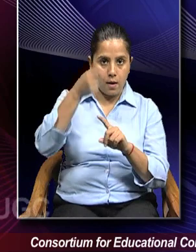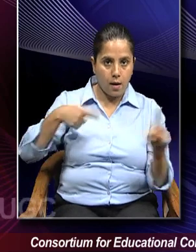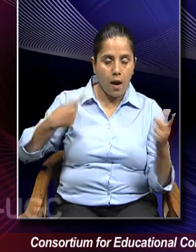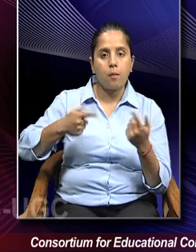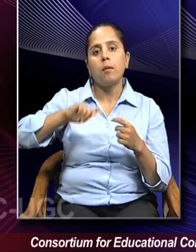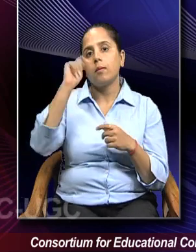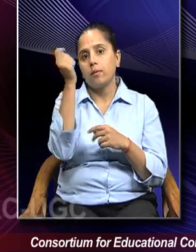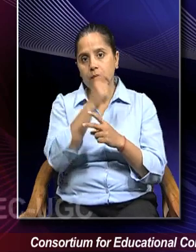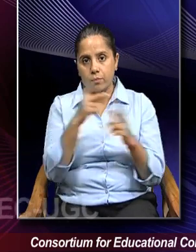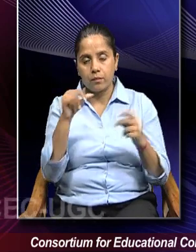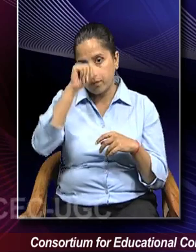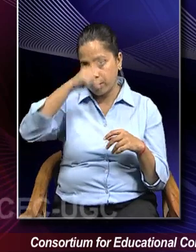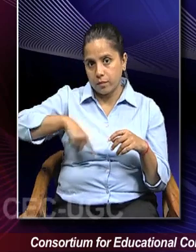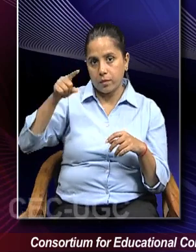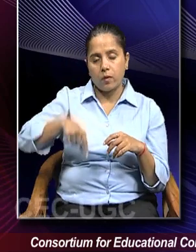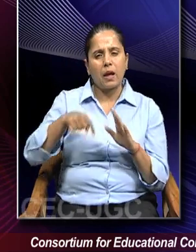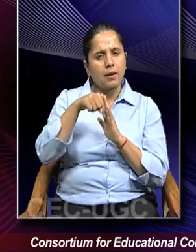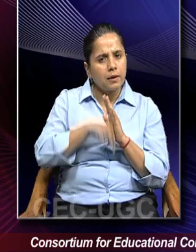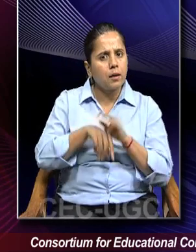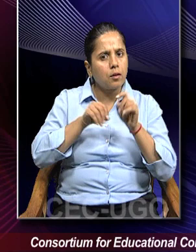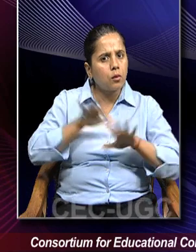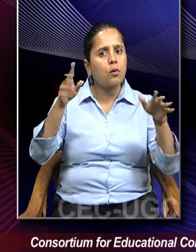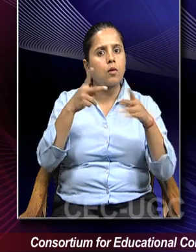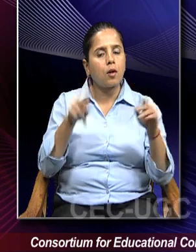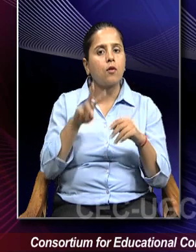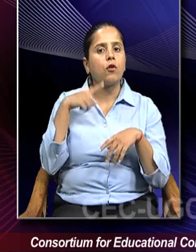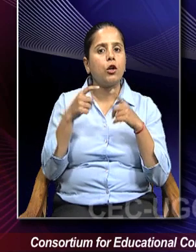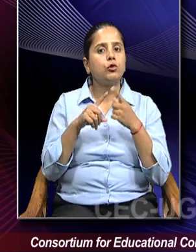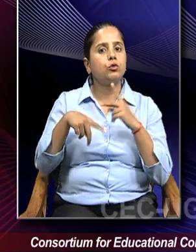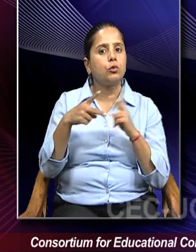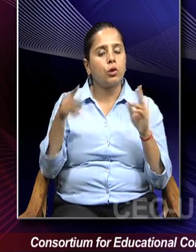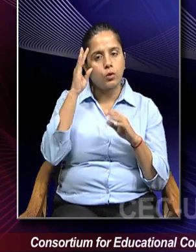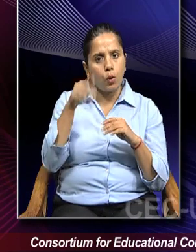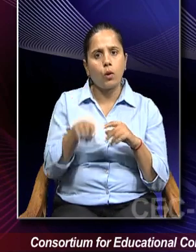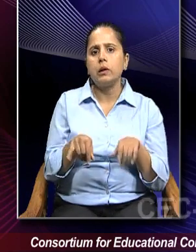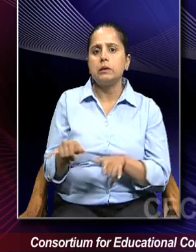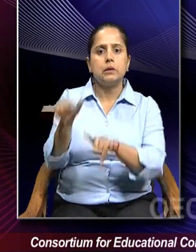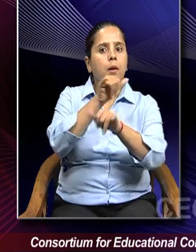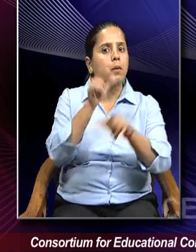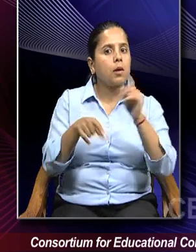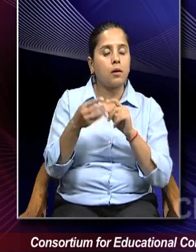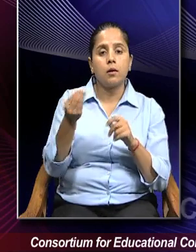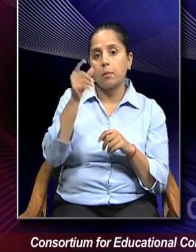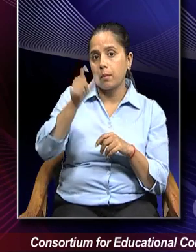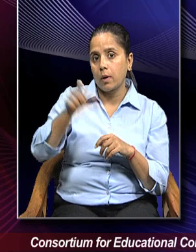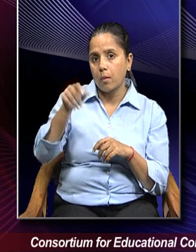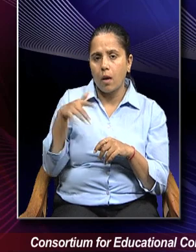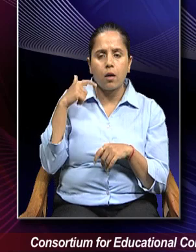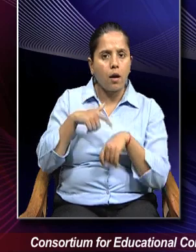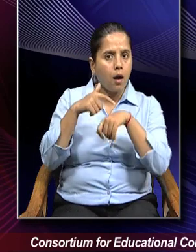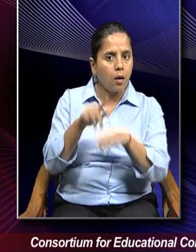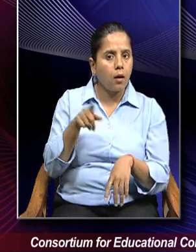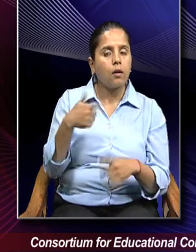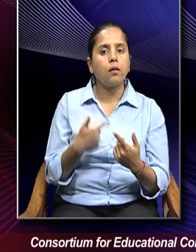in India, they point to the deep influence of virtue theory on common masses. Even people at times they